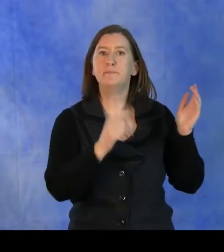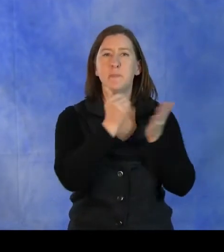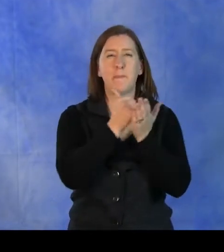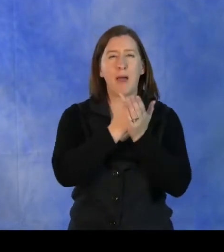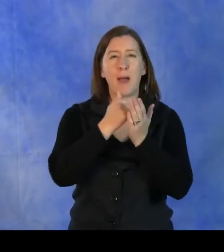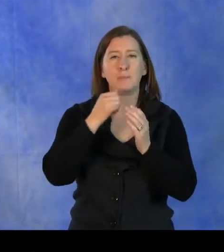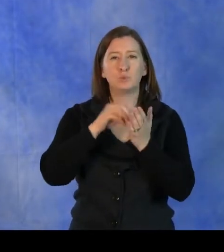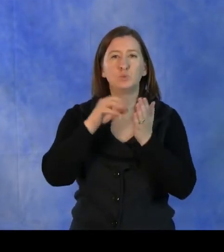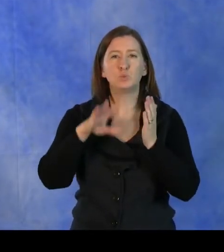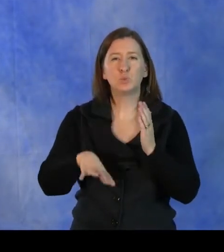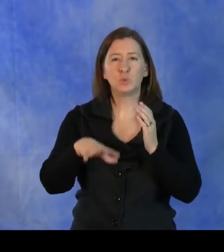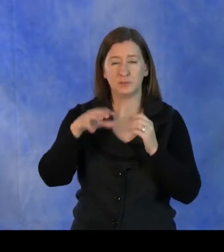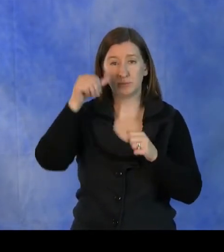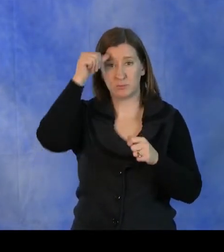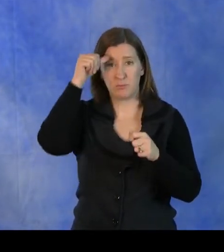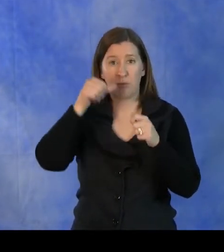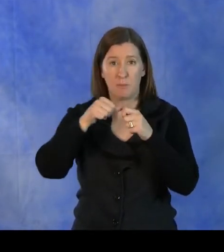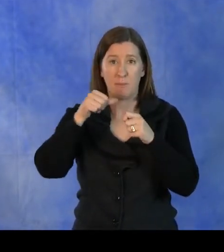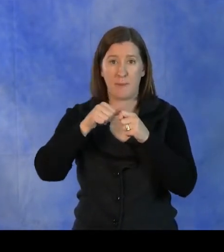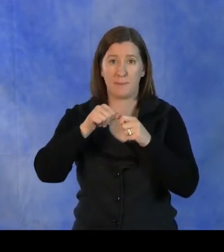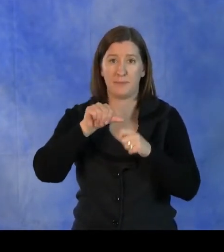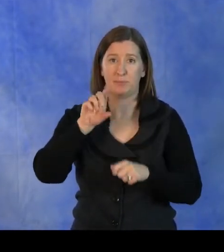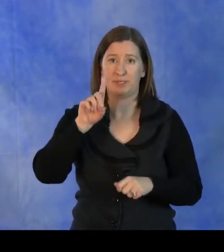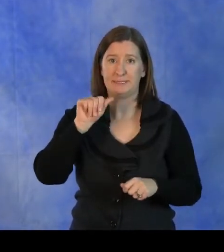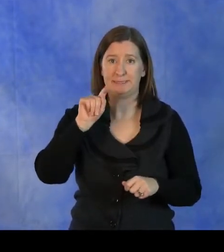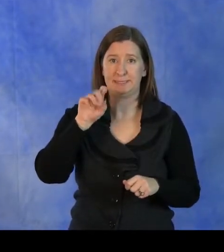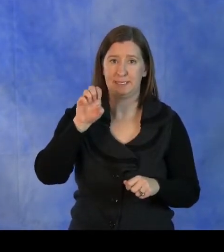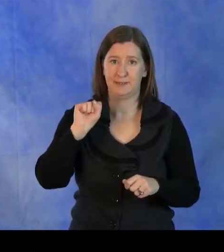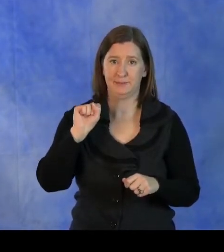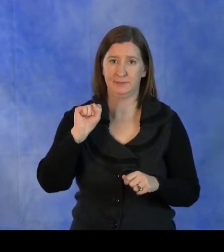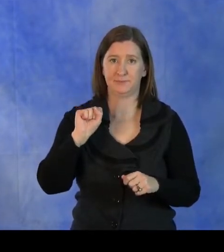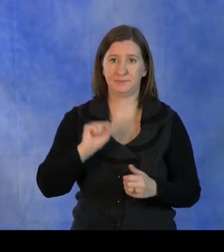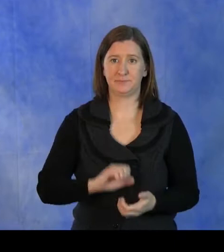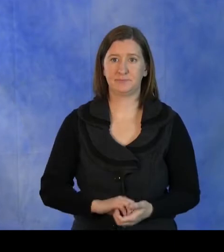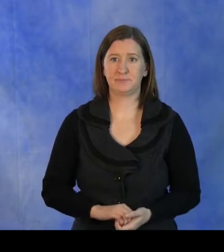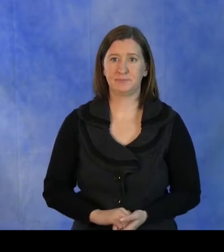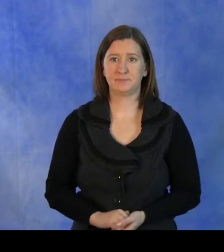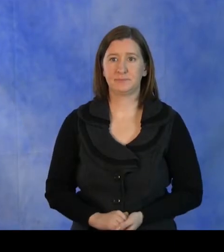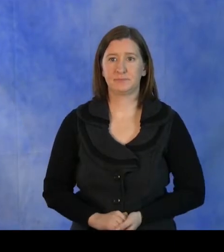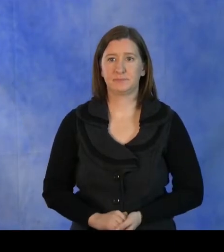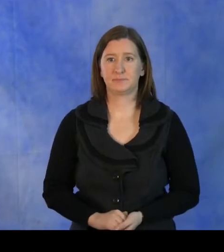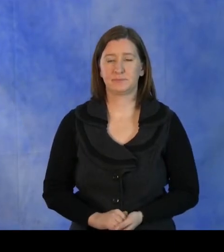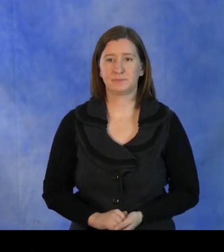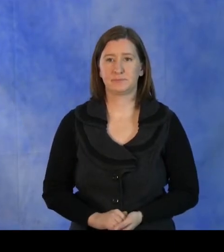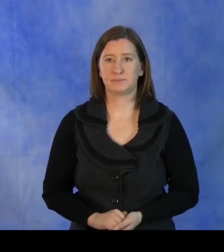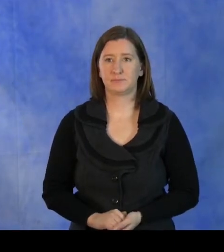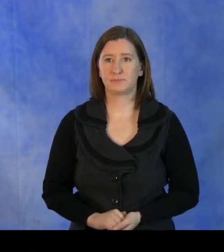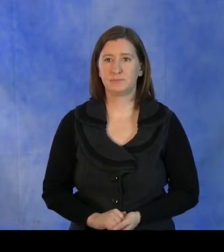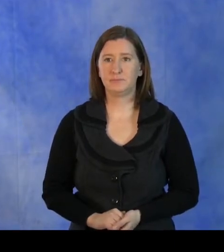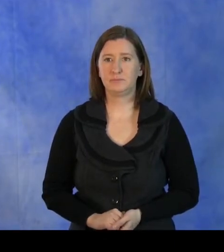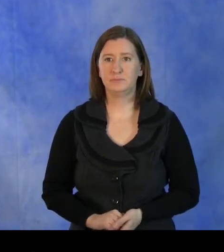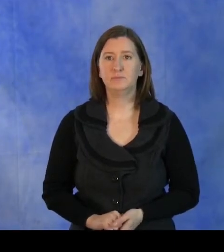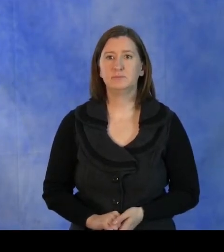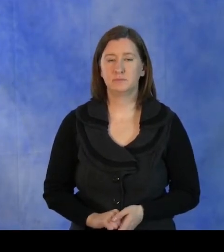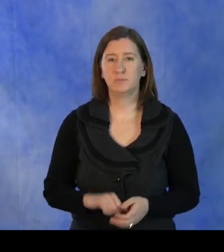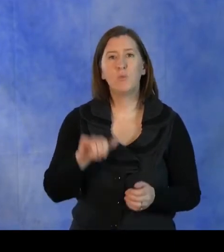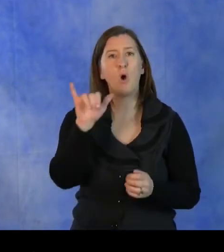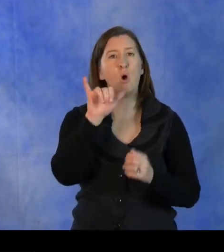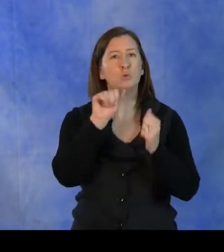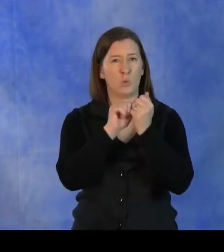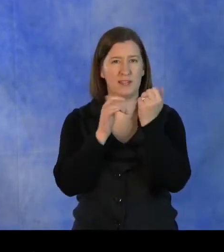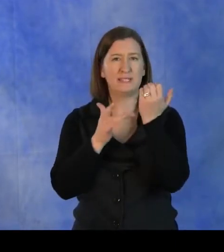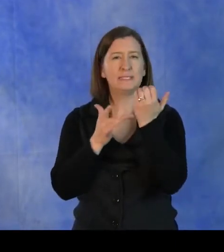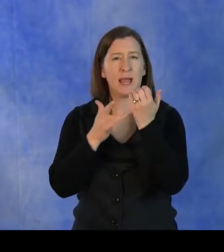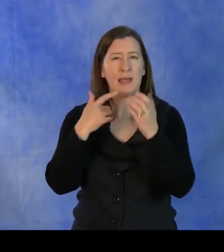have everything written out on the board so the students can remember the dates that everything is due.